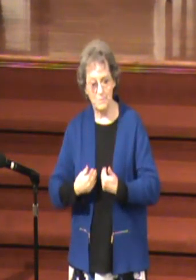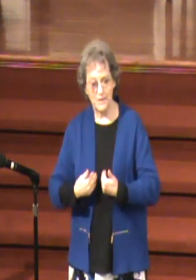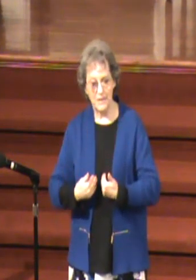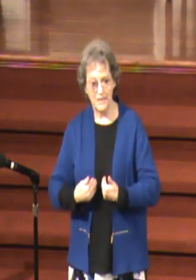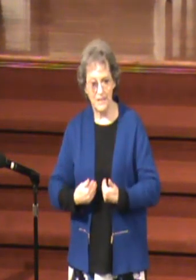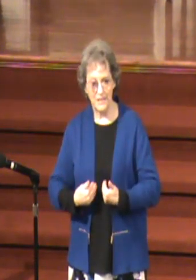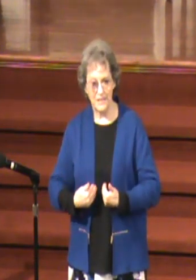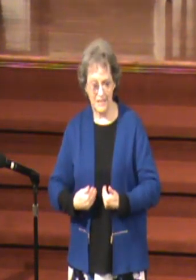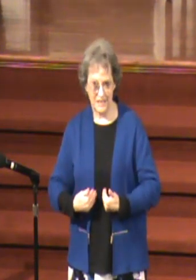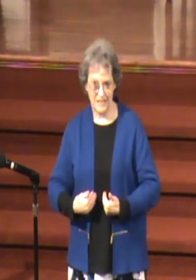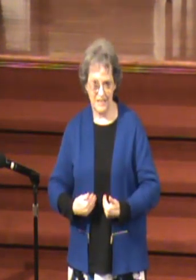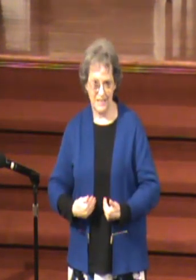He watches me.